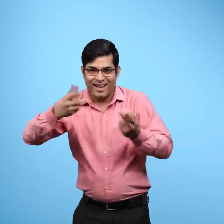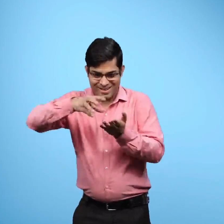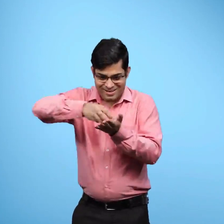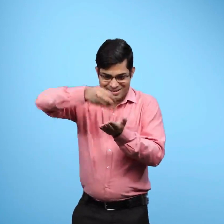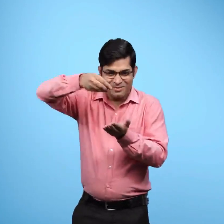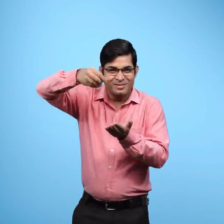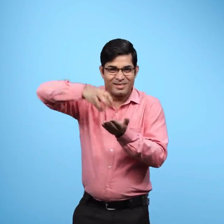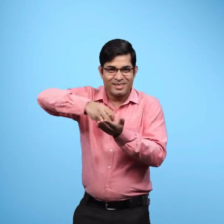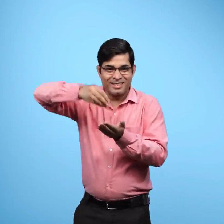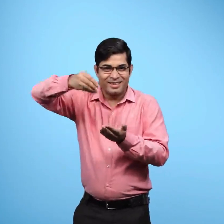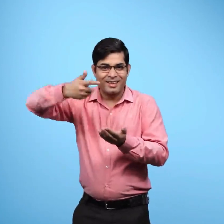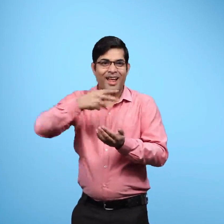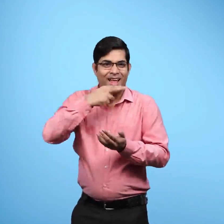Using colored powder